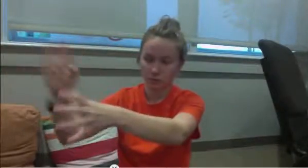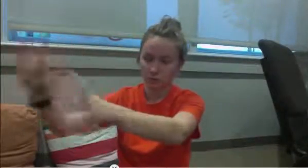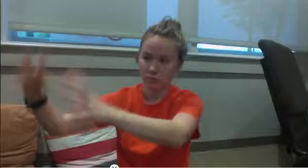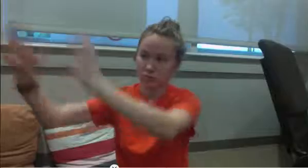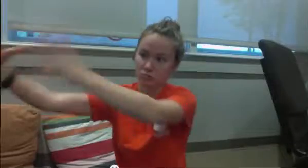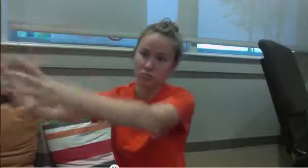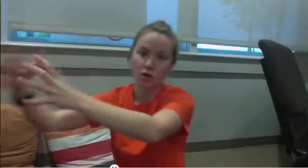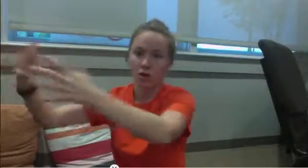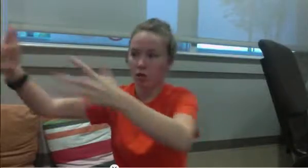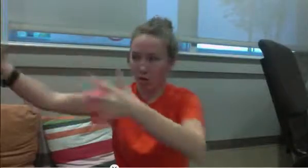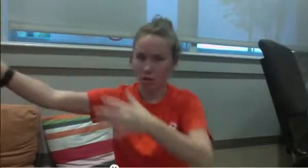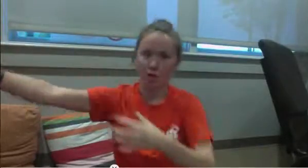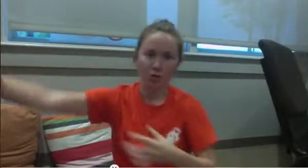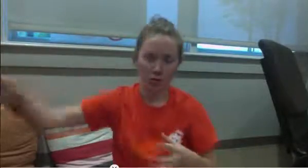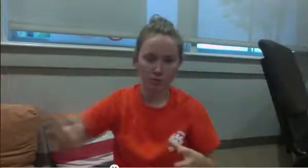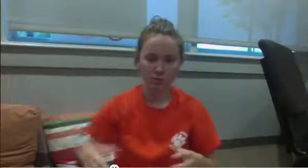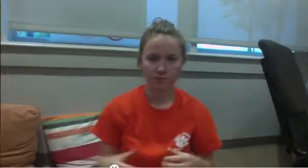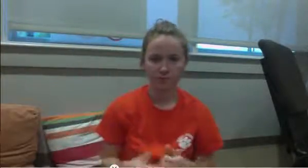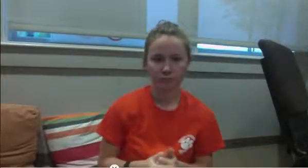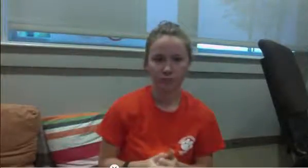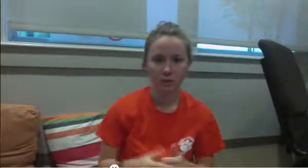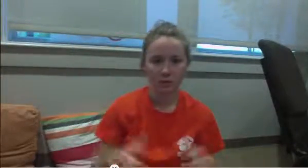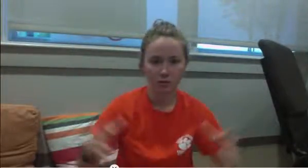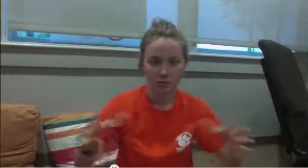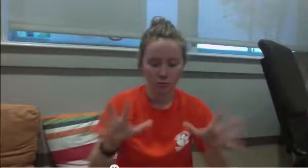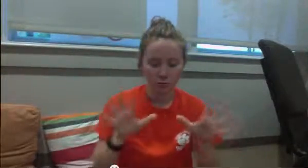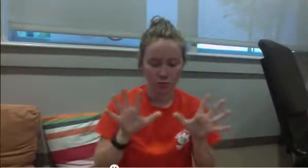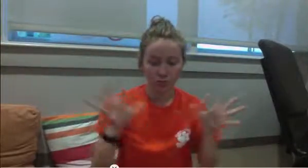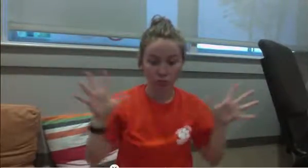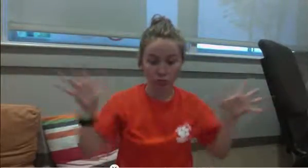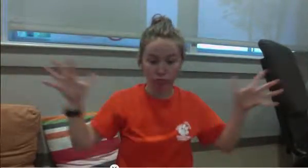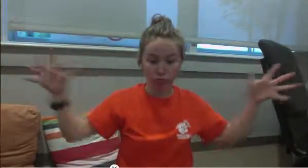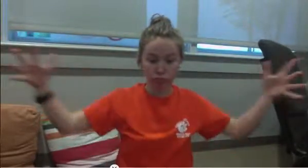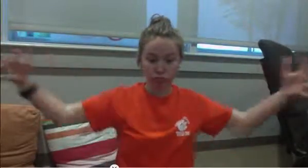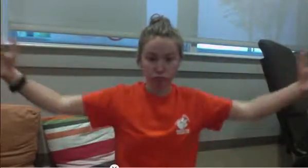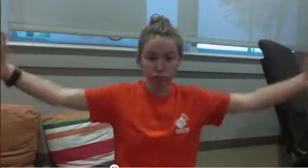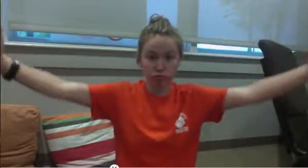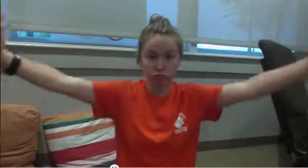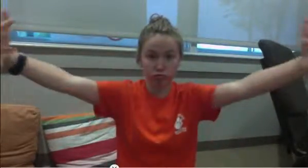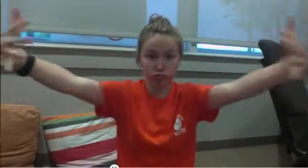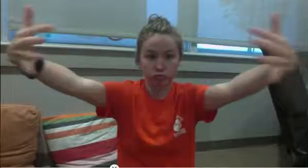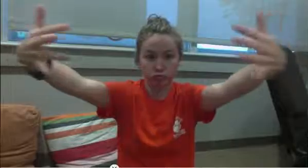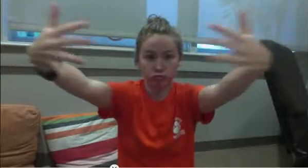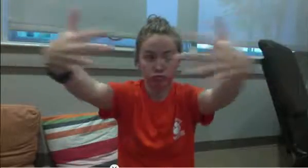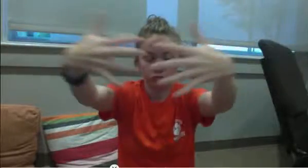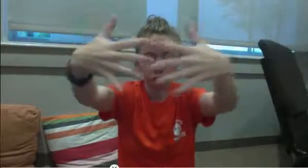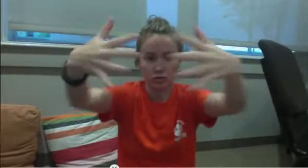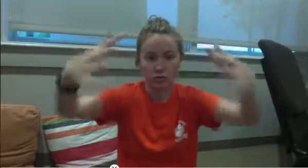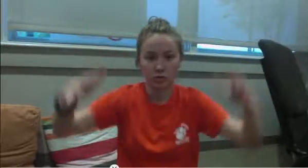Saturn, and so on and so on. And then there's an outer layer.